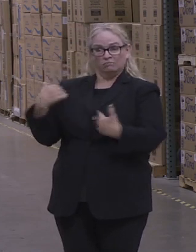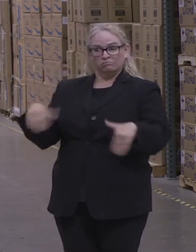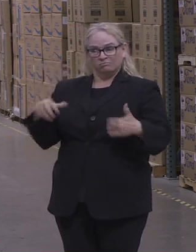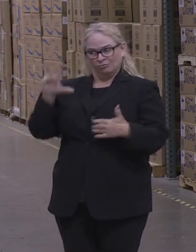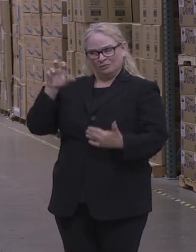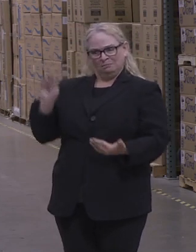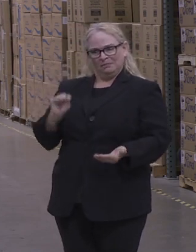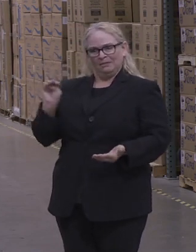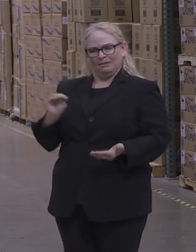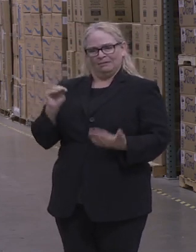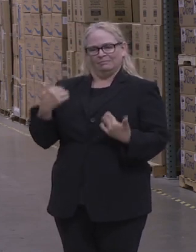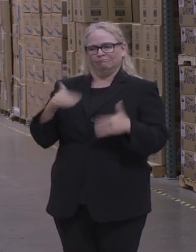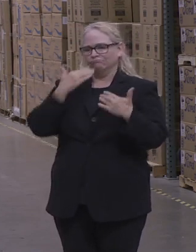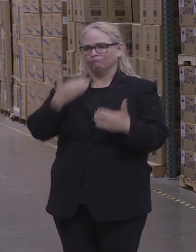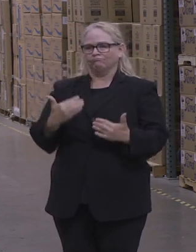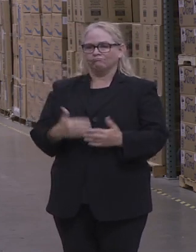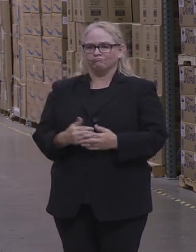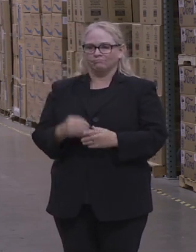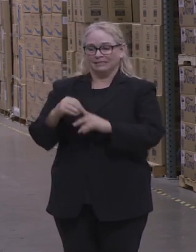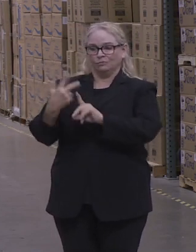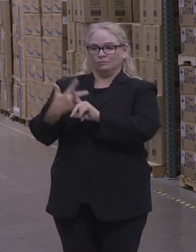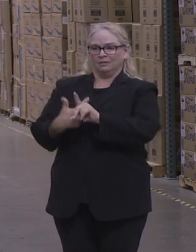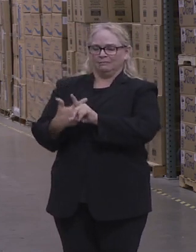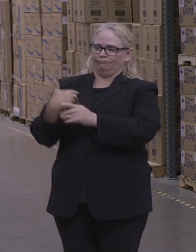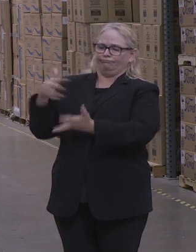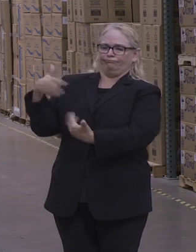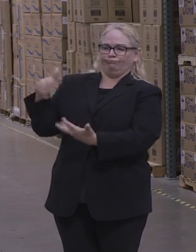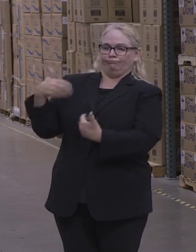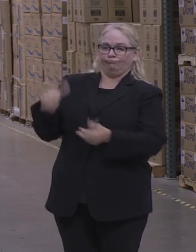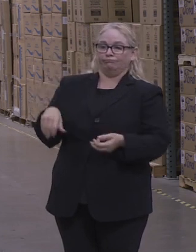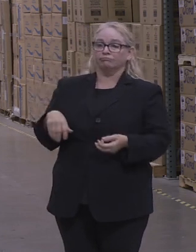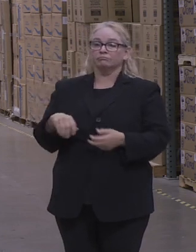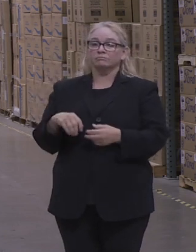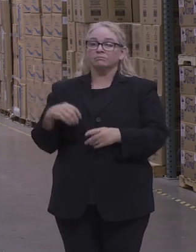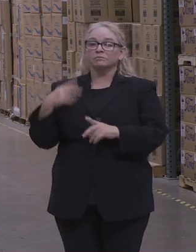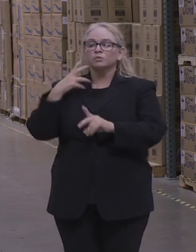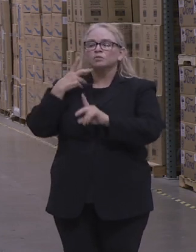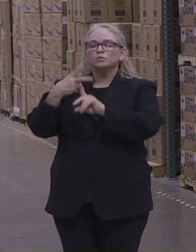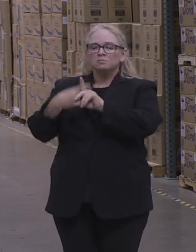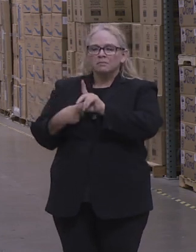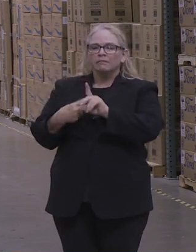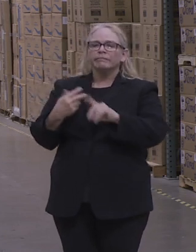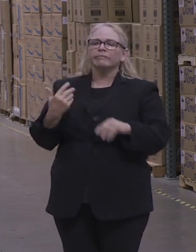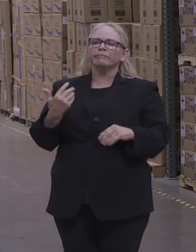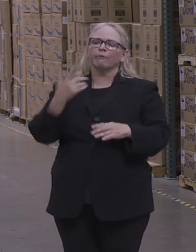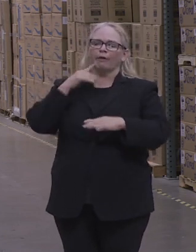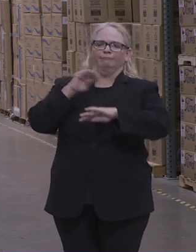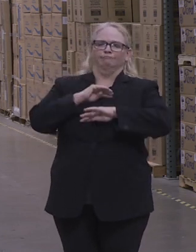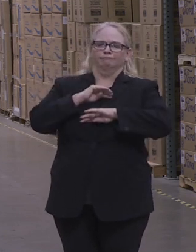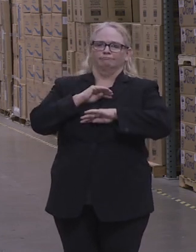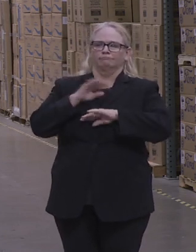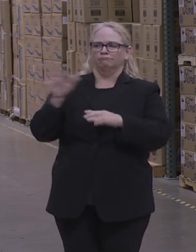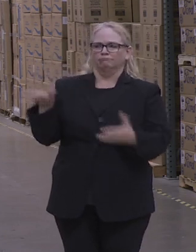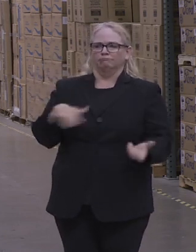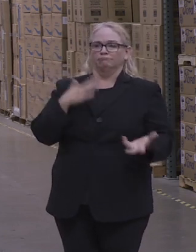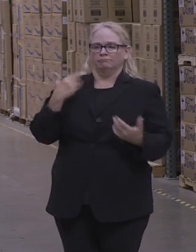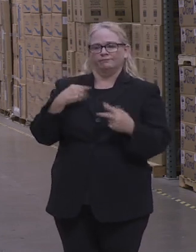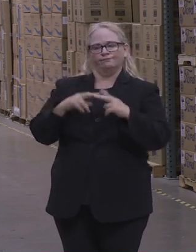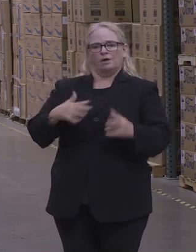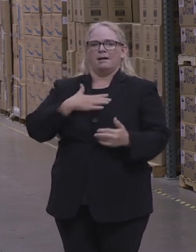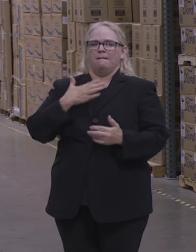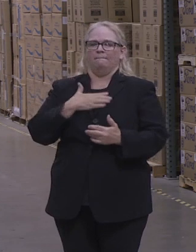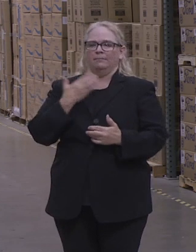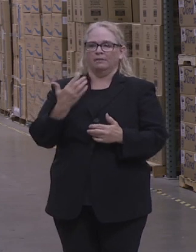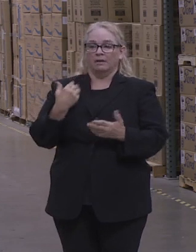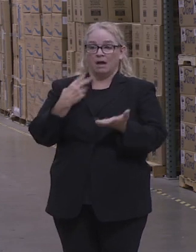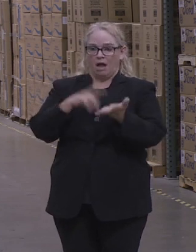in a 90-day period, 60 days for the first tranche. We're within that period, and we're very pleased with the success of that